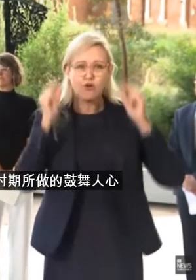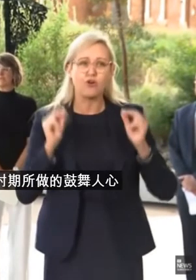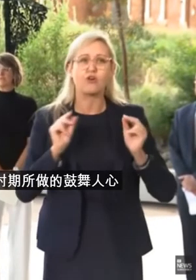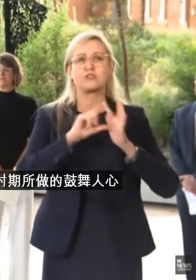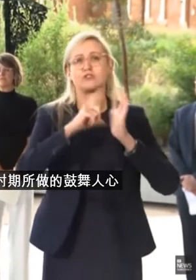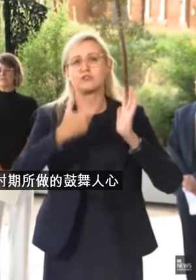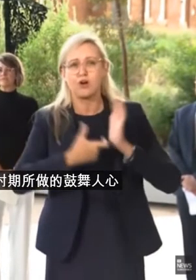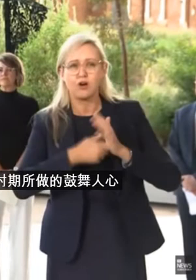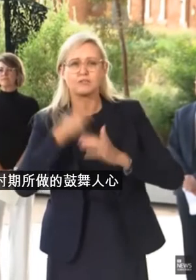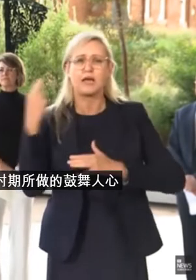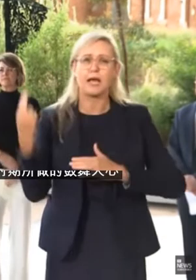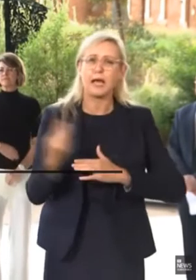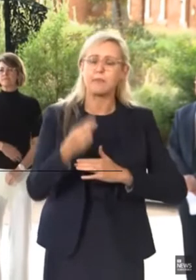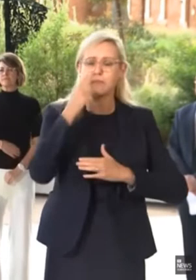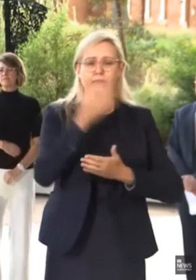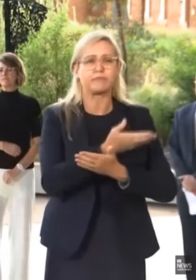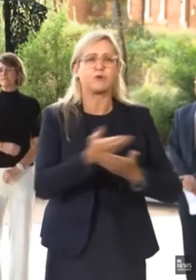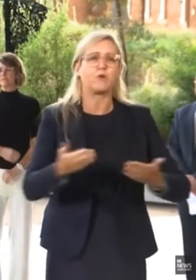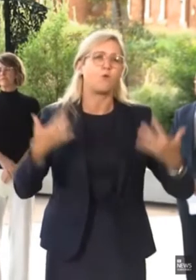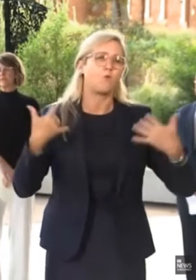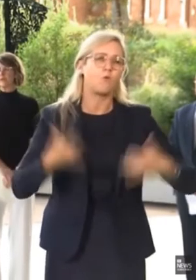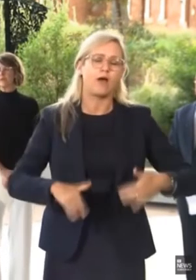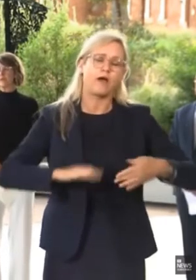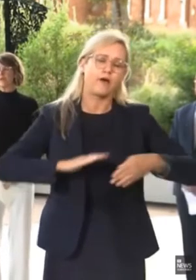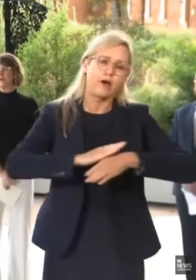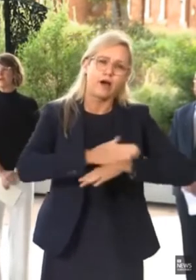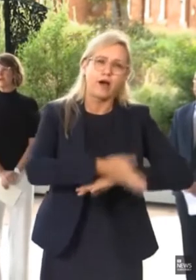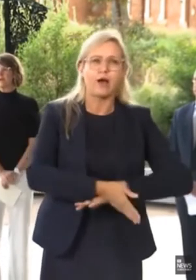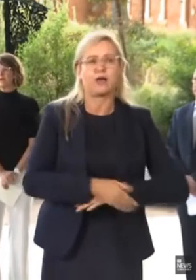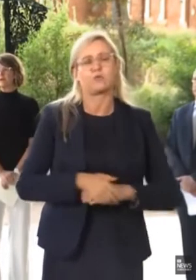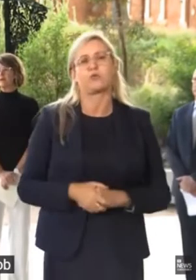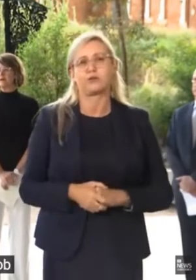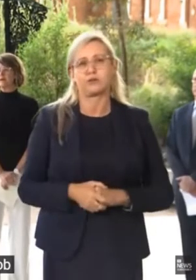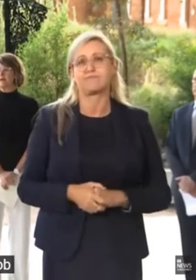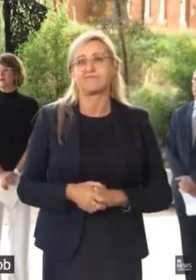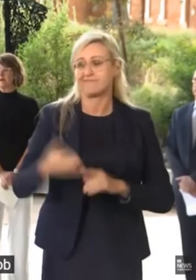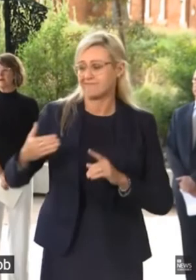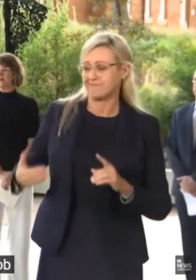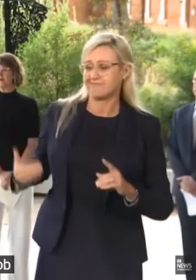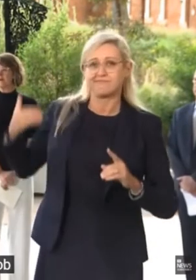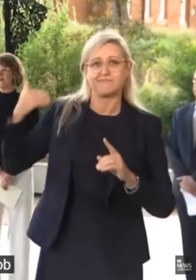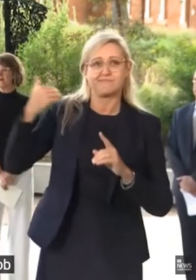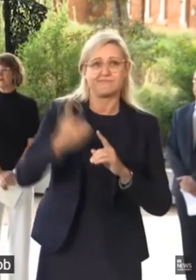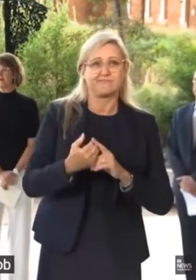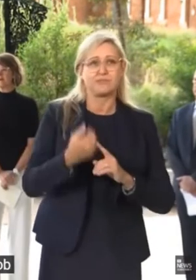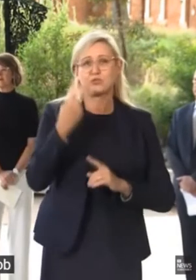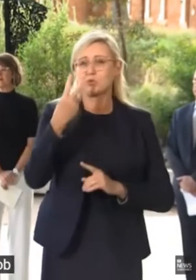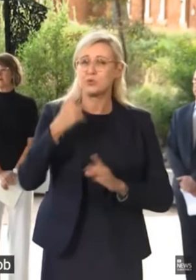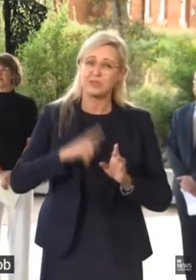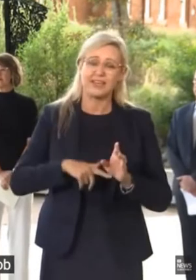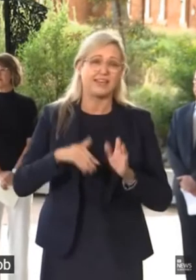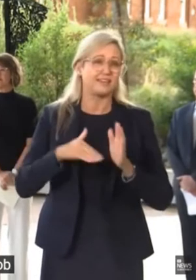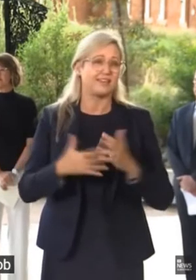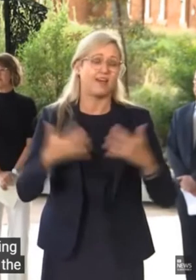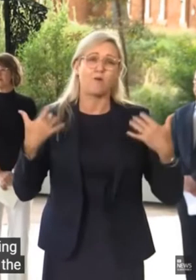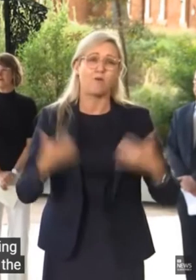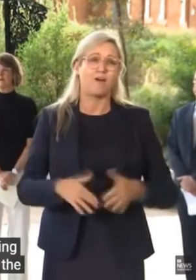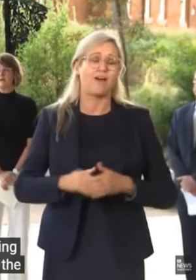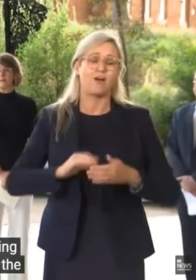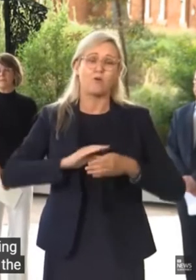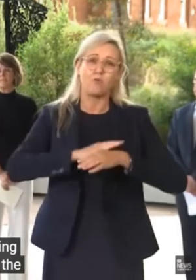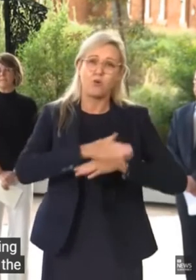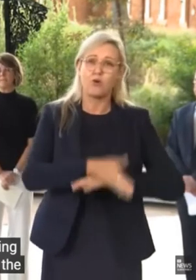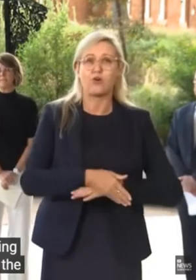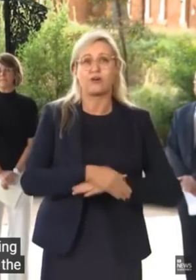and amazing job during these challenging times, as they have been over the last 2 years, in keeping